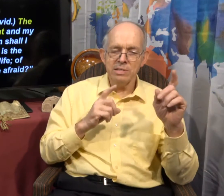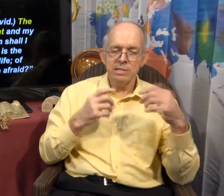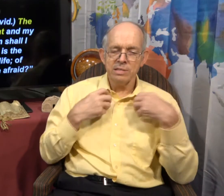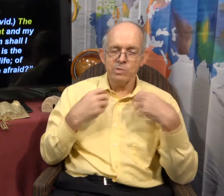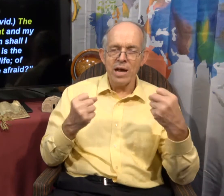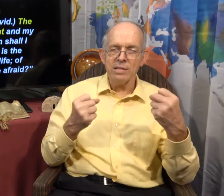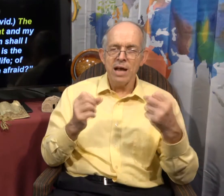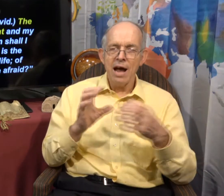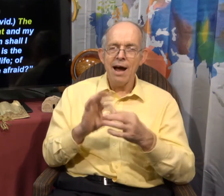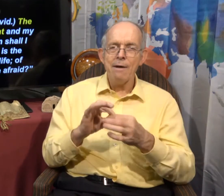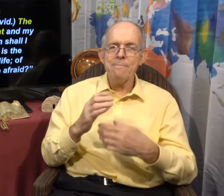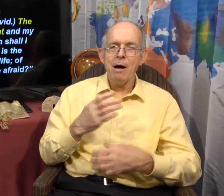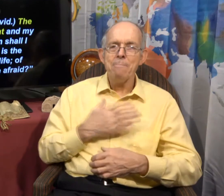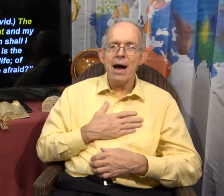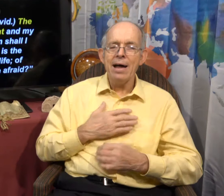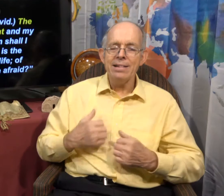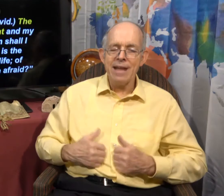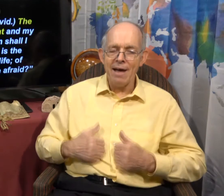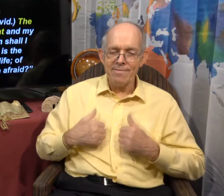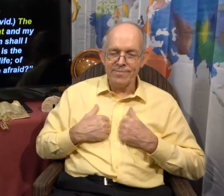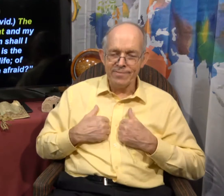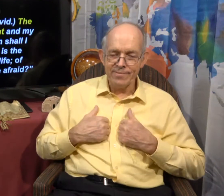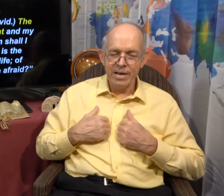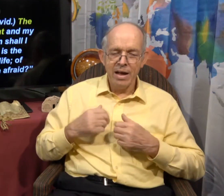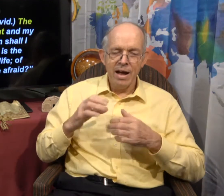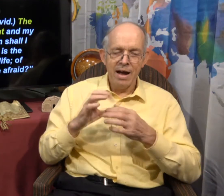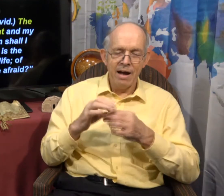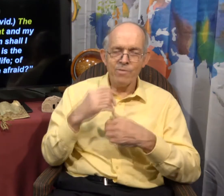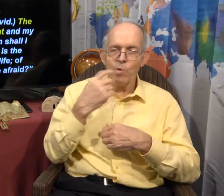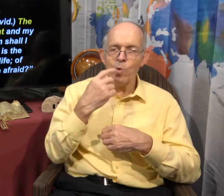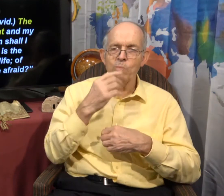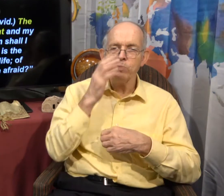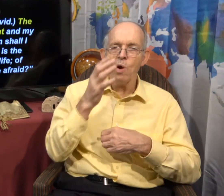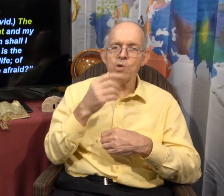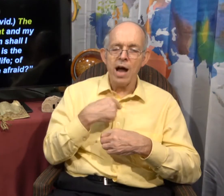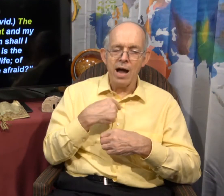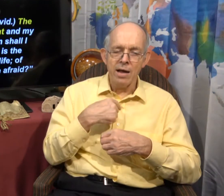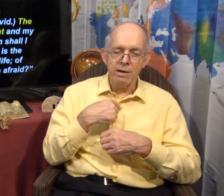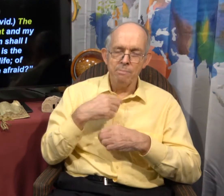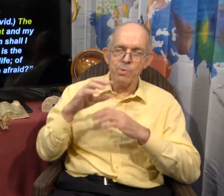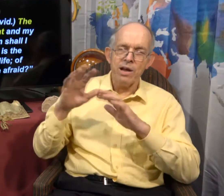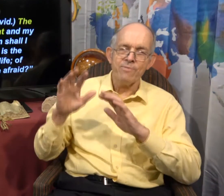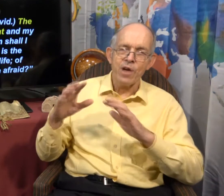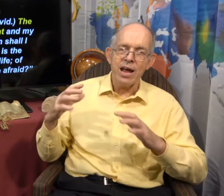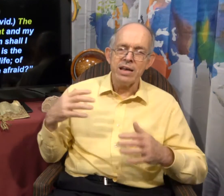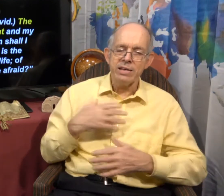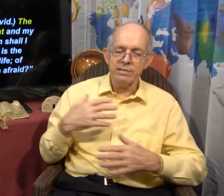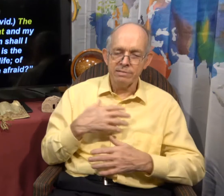the strength of my life. Of whom should I be afraid?